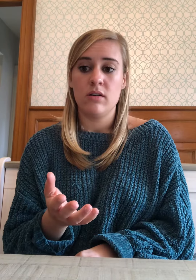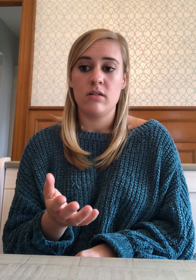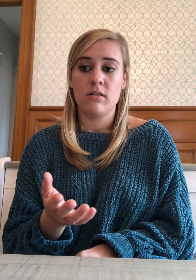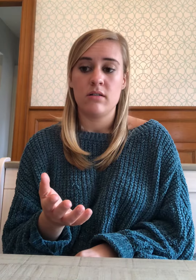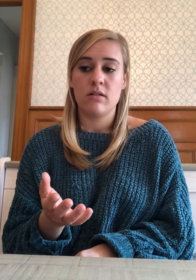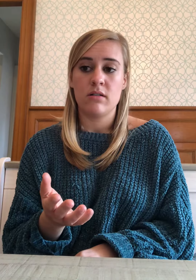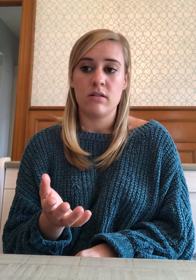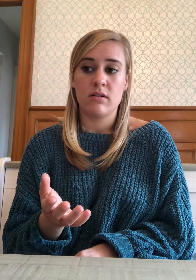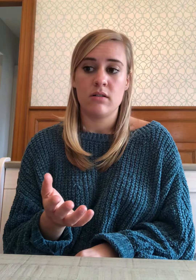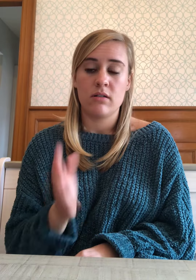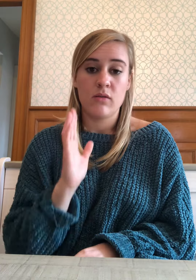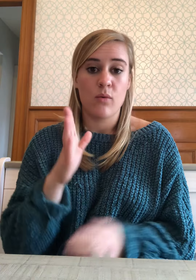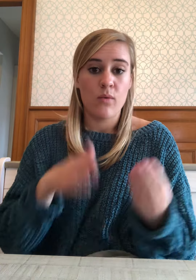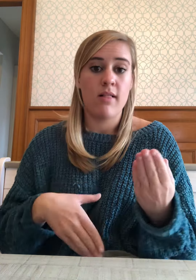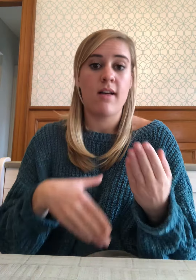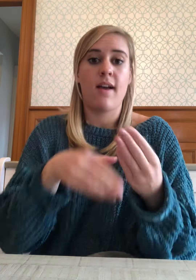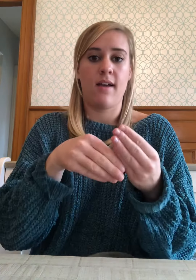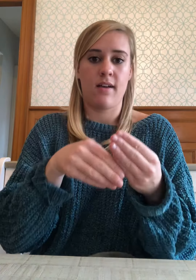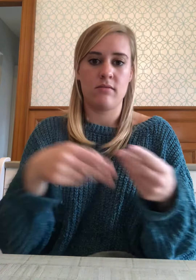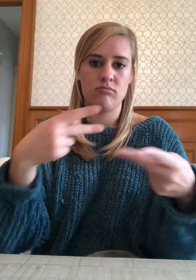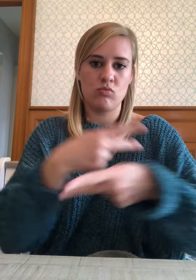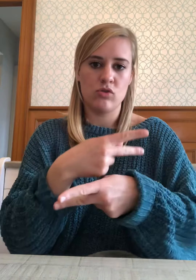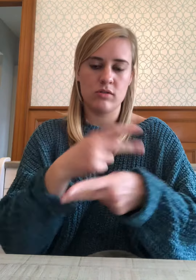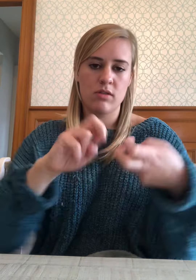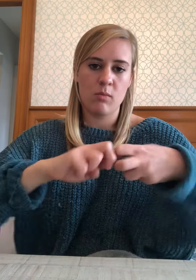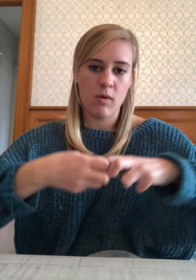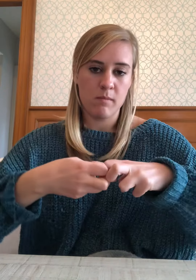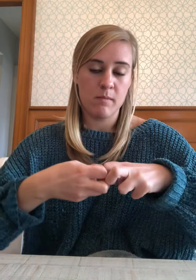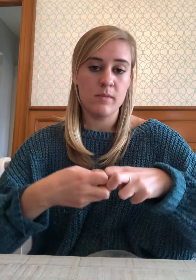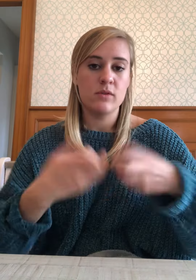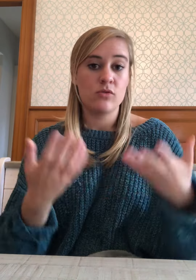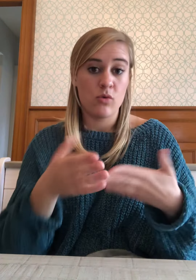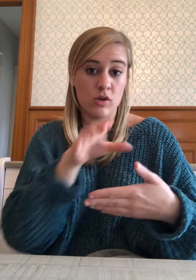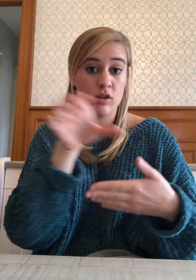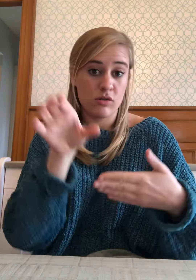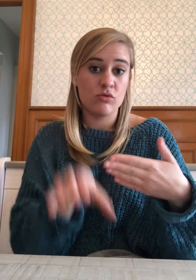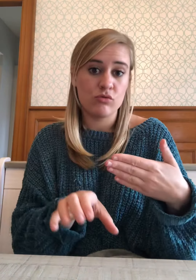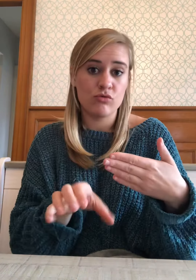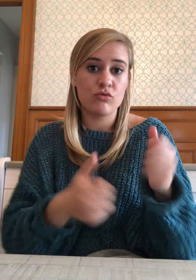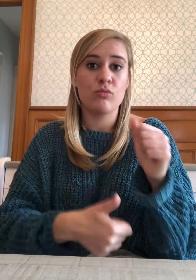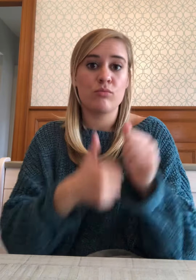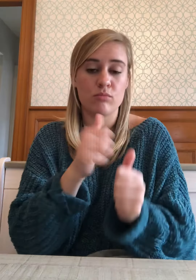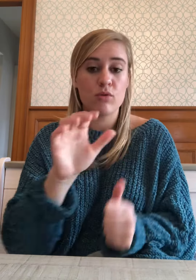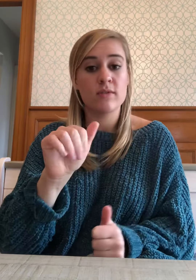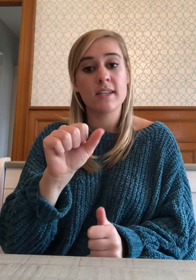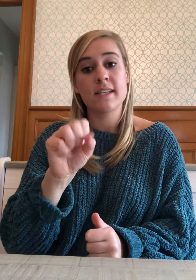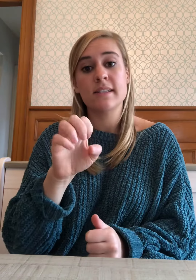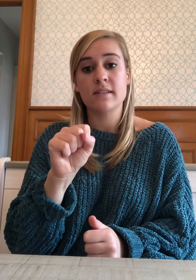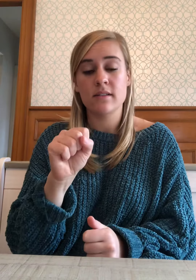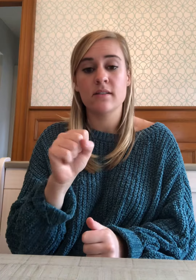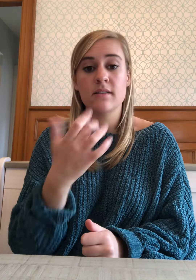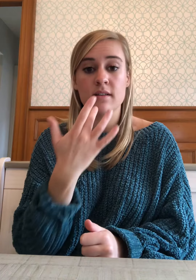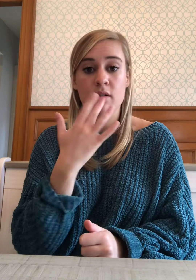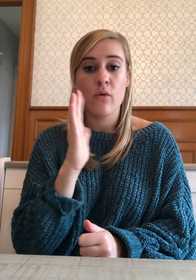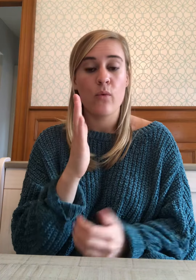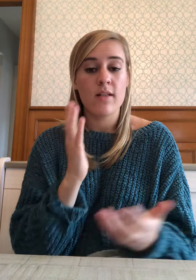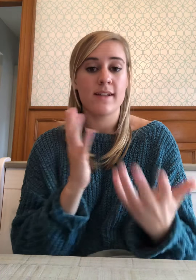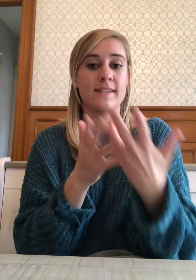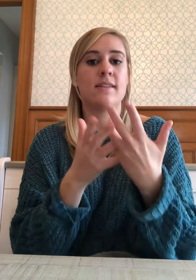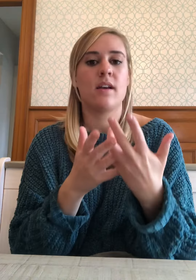are contributing to the problem. So in conclusion, most cases the tongue is adapting to the open bite caused